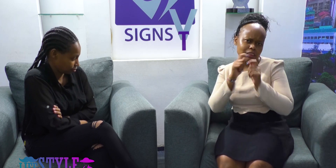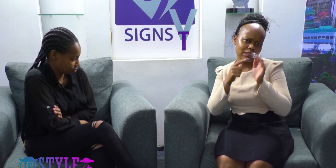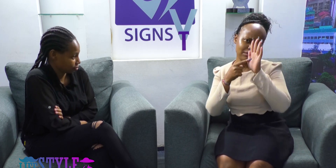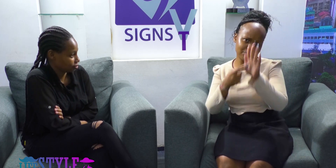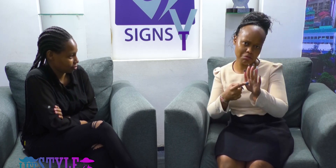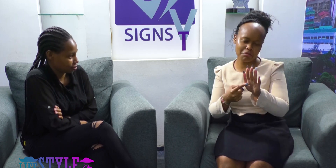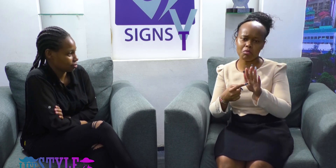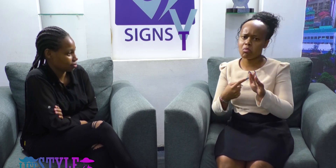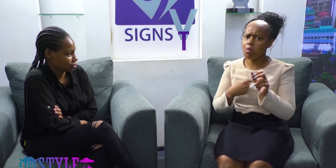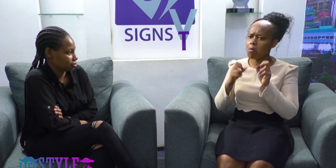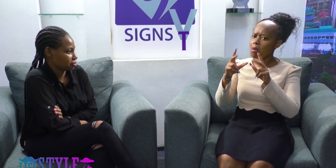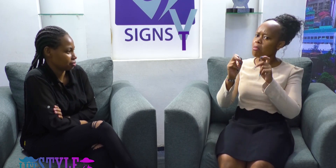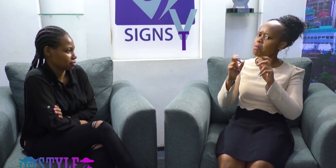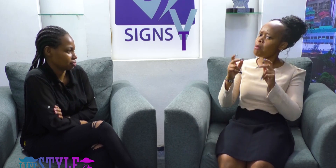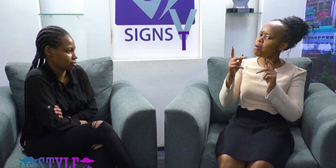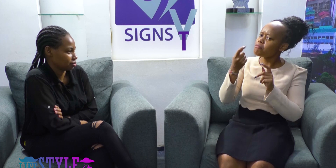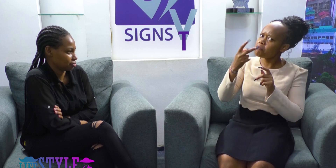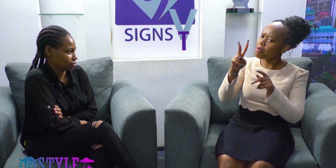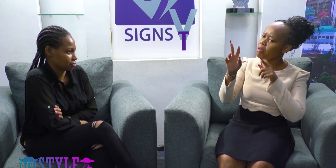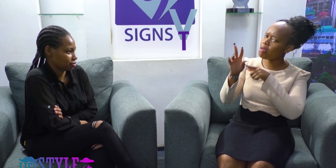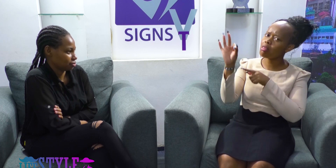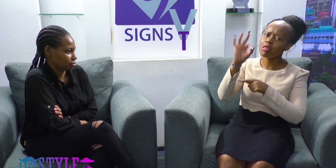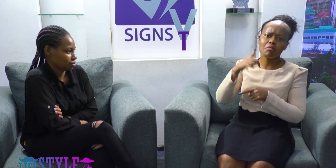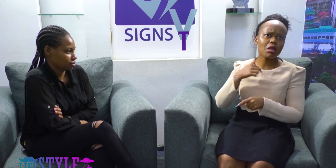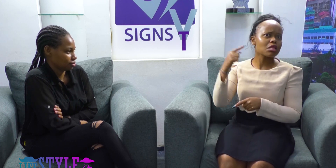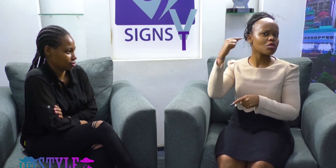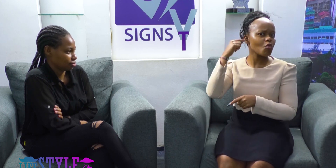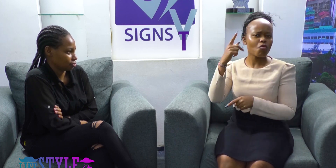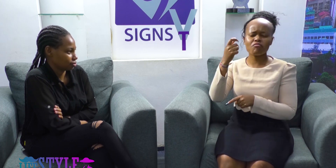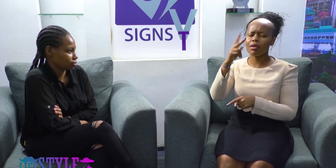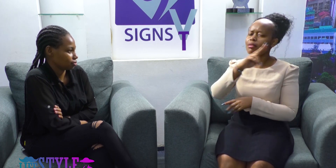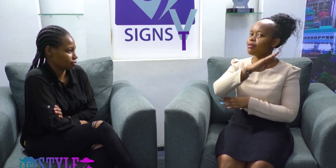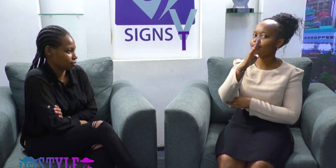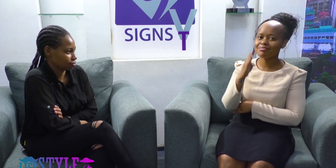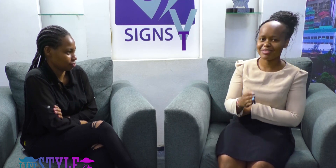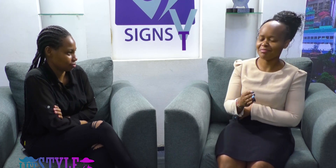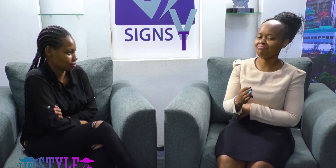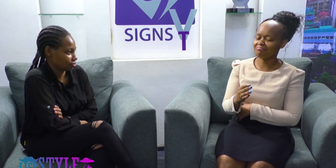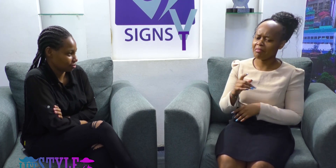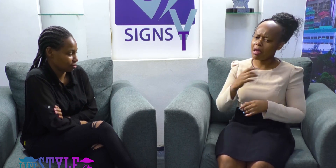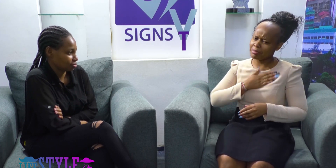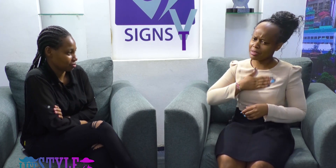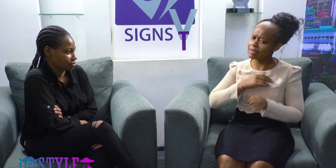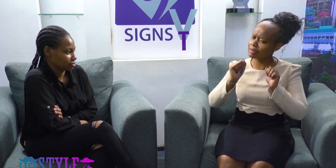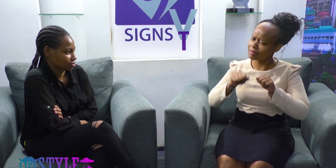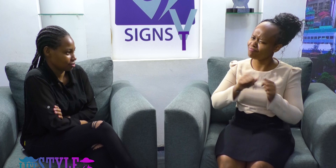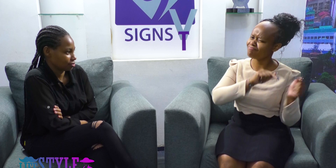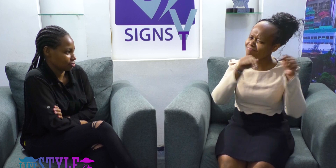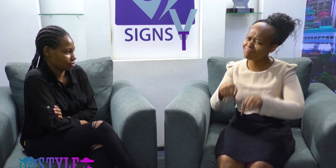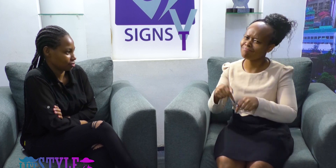So they asked my mother if they can invite me for an interview in a TV station because I had never heard